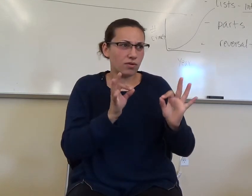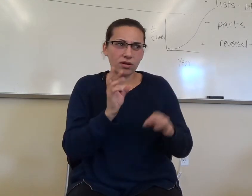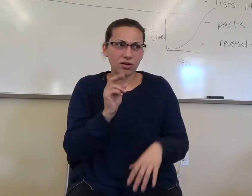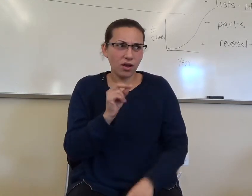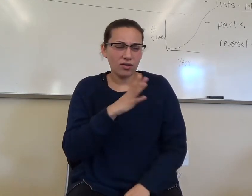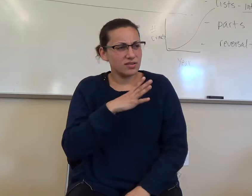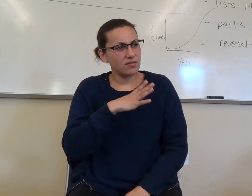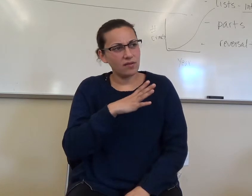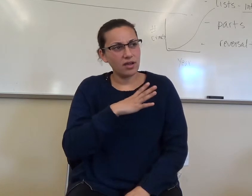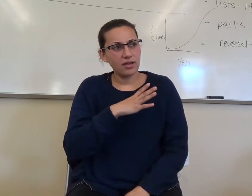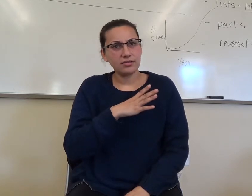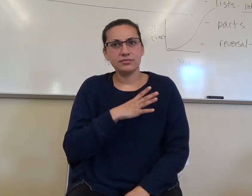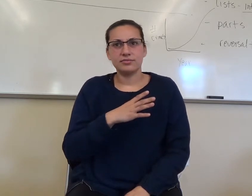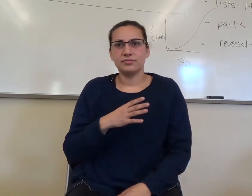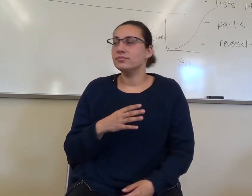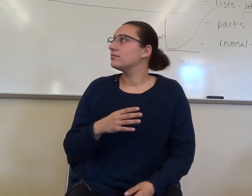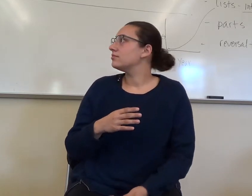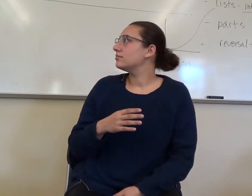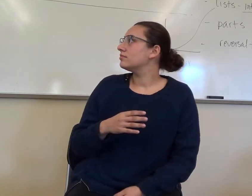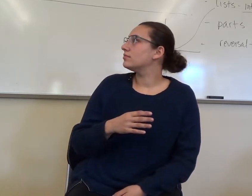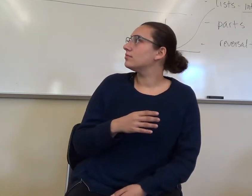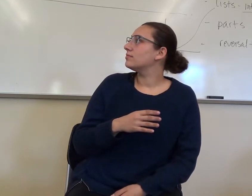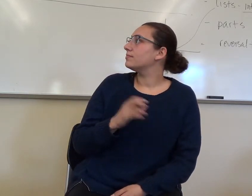be this, we'll cross that out, okay?